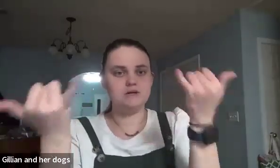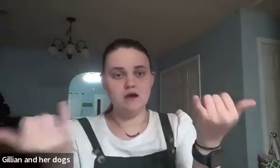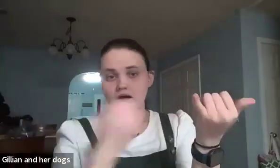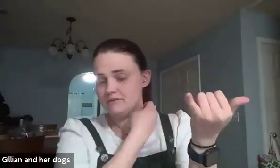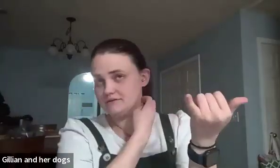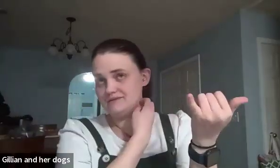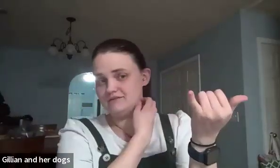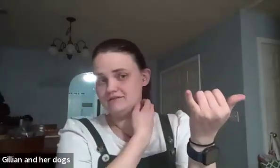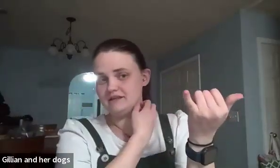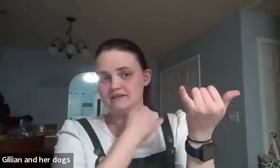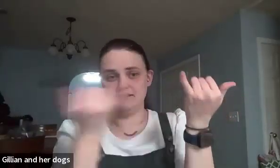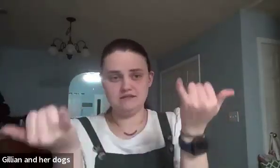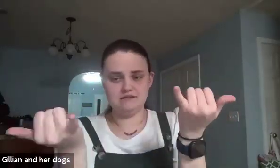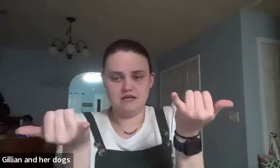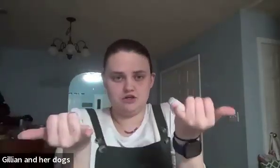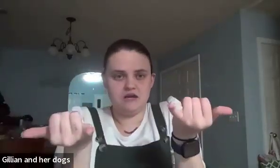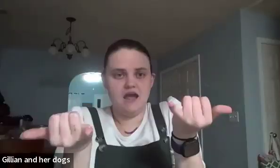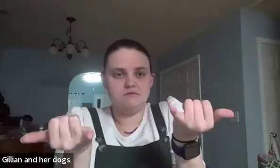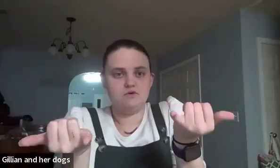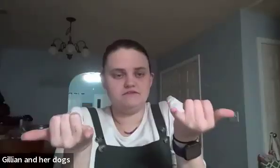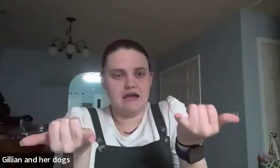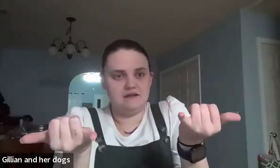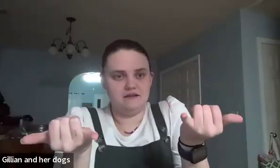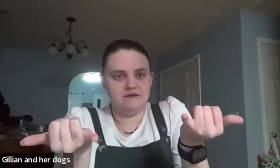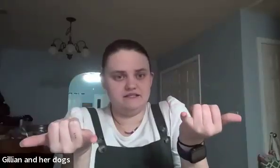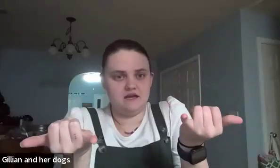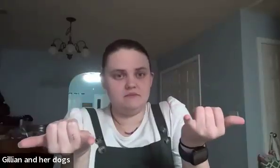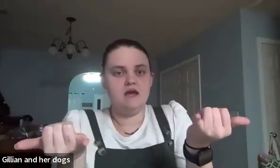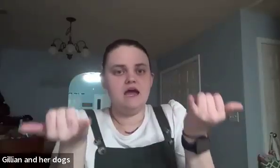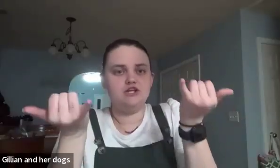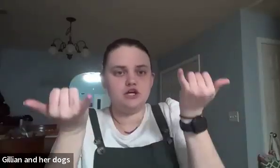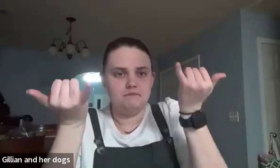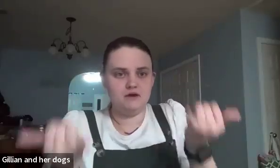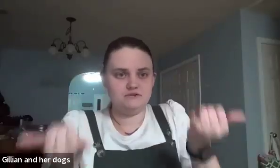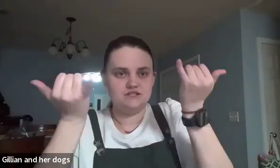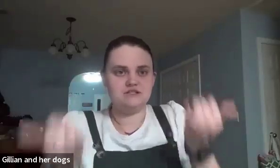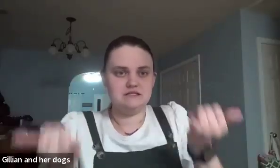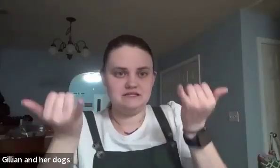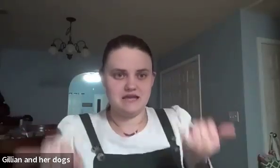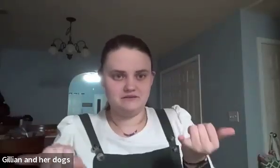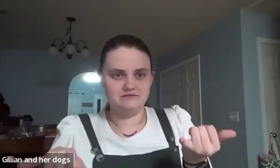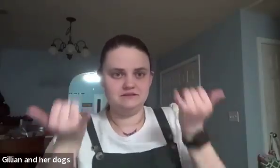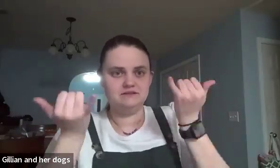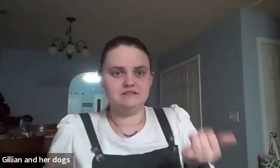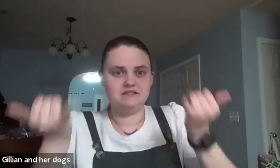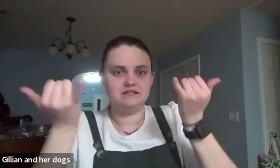turn them up like this, and you're going to have them more flat, like facing up. And you're going to bounce today,